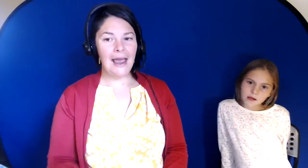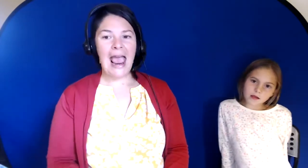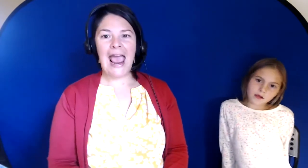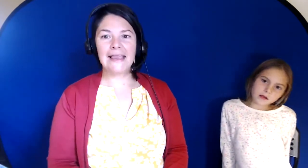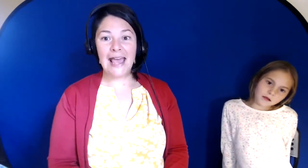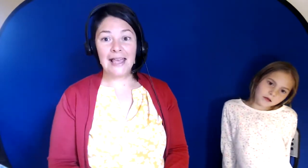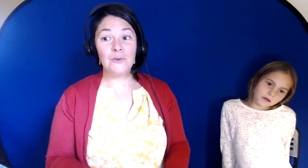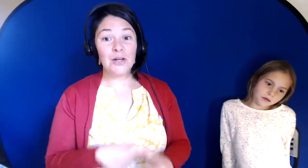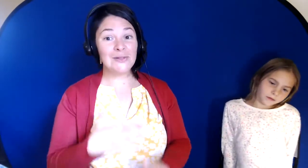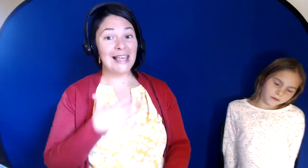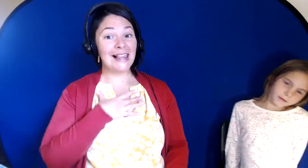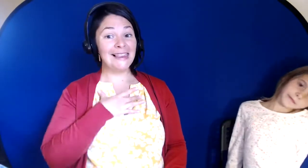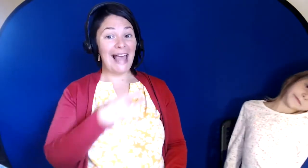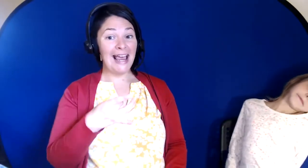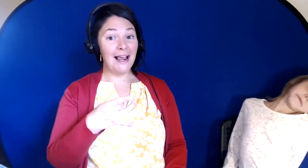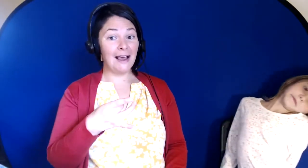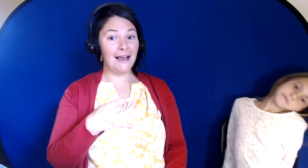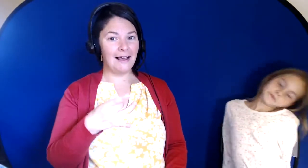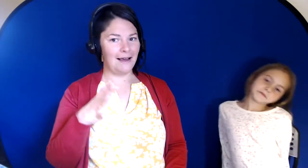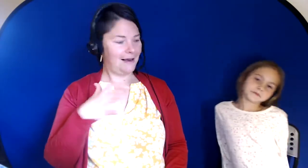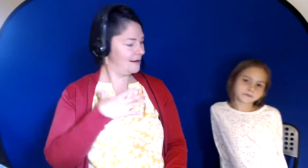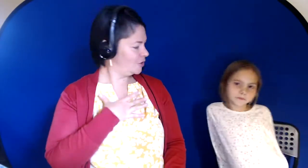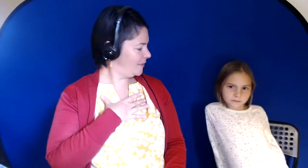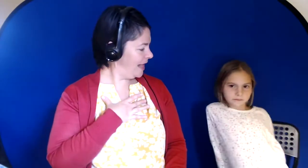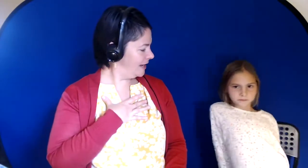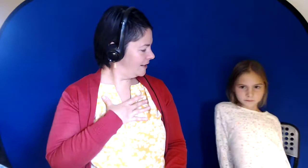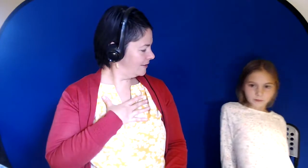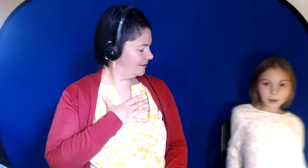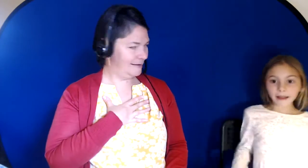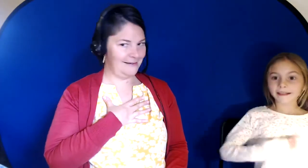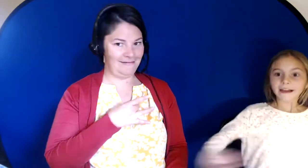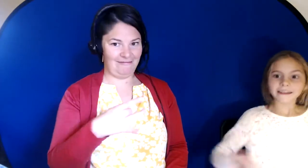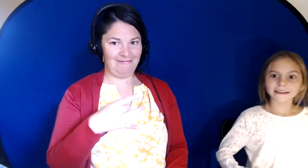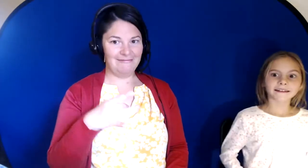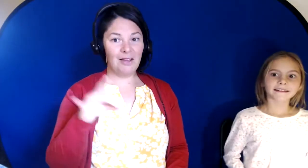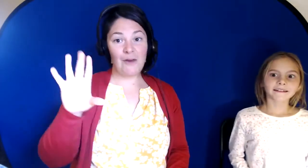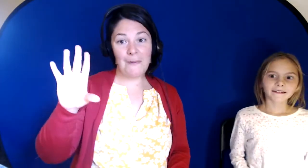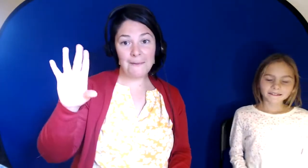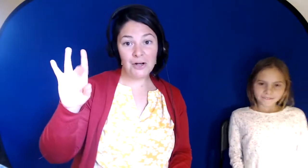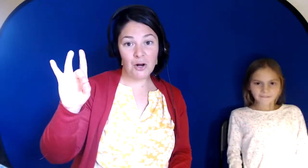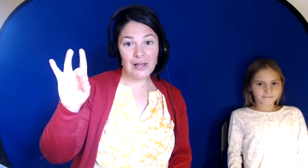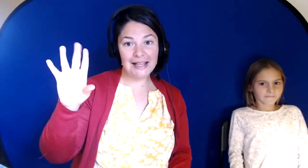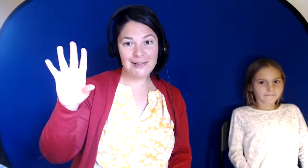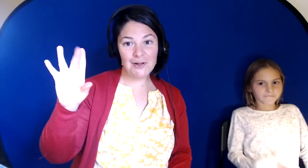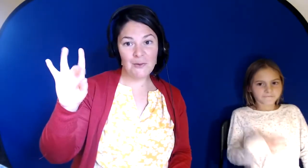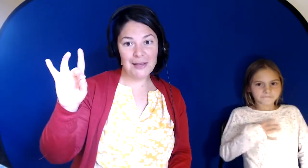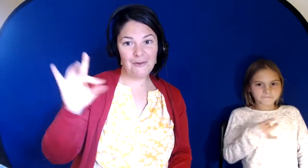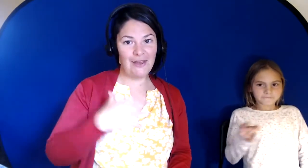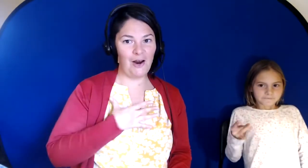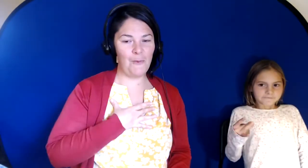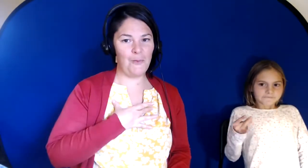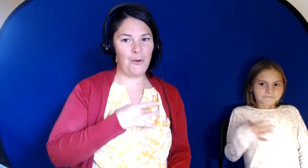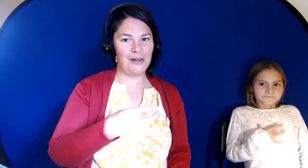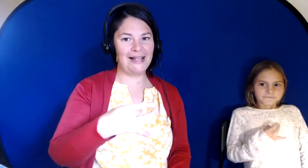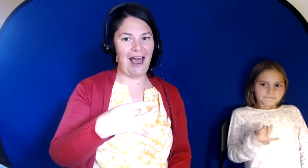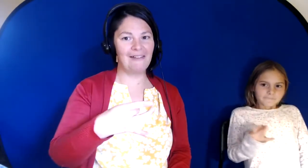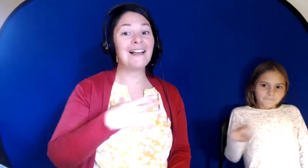and then we're using like. Show me like. Remember to go like this with your middle finger. Pull it out.